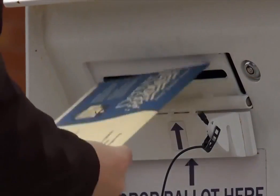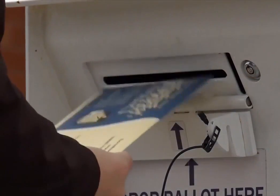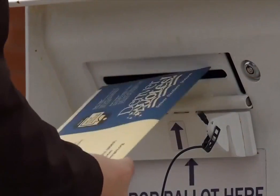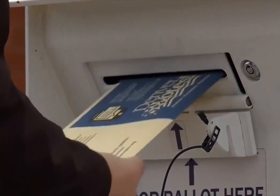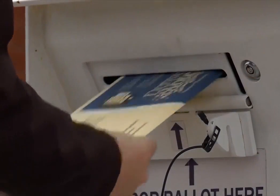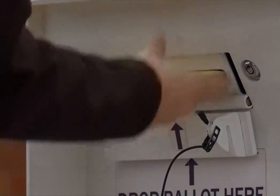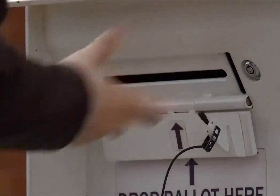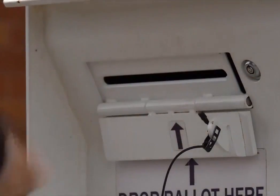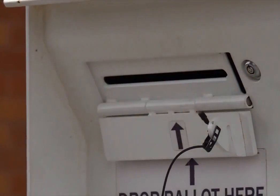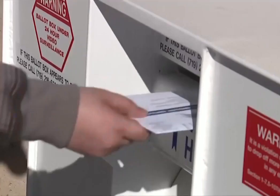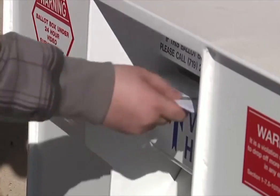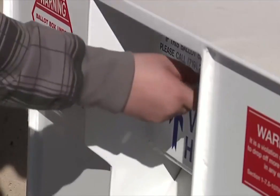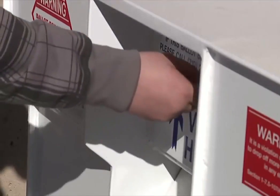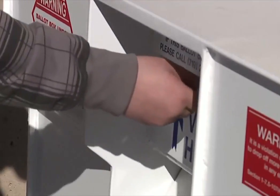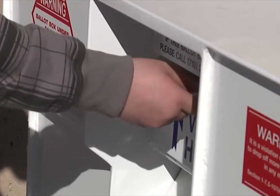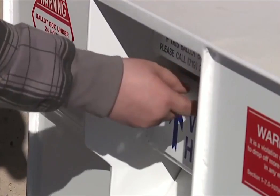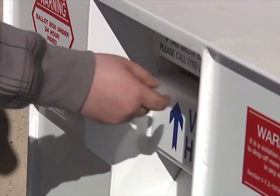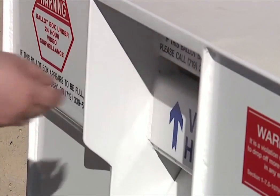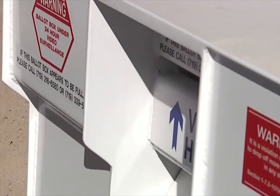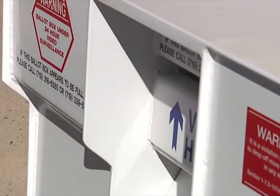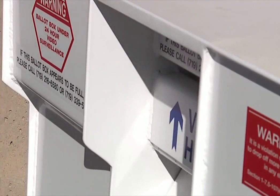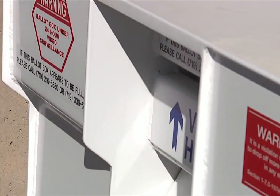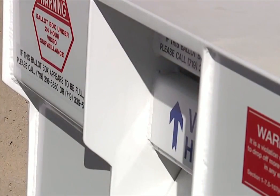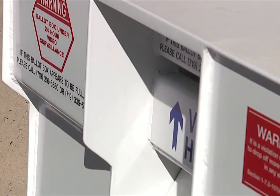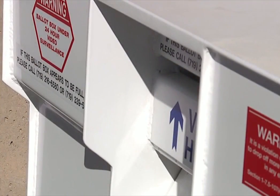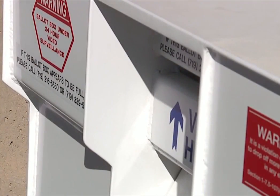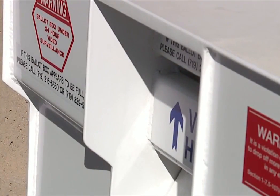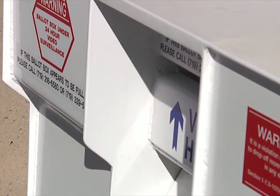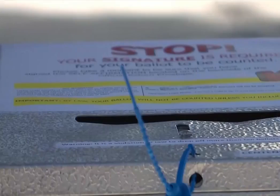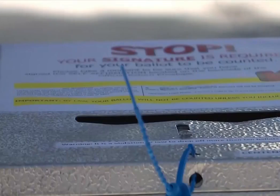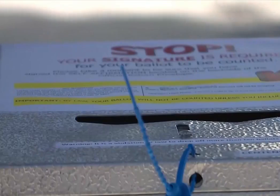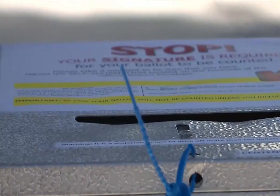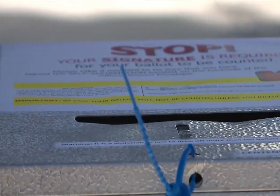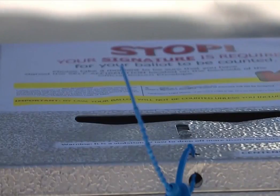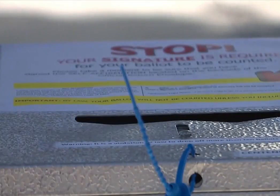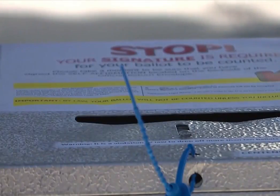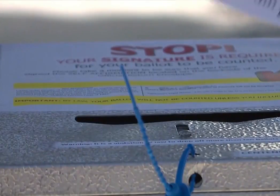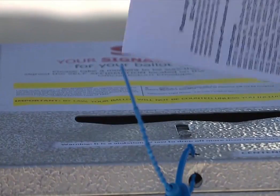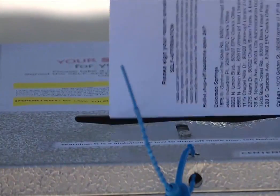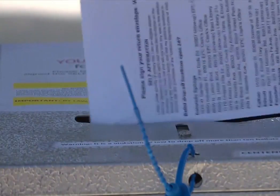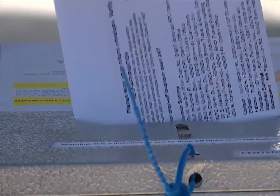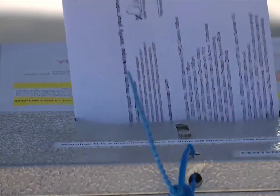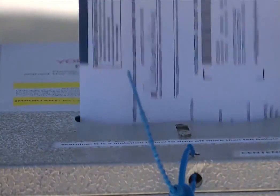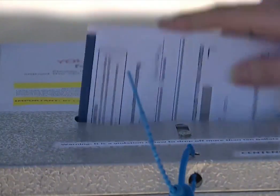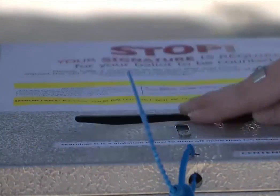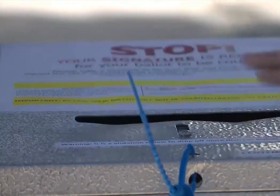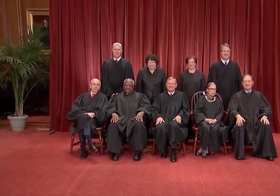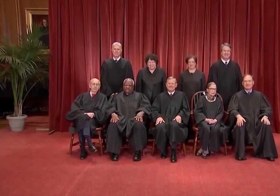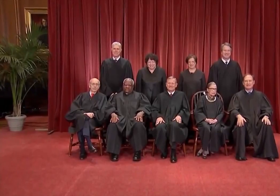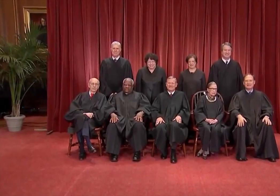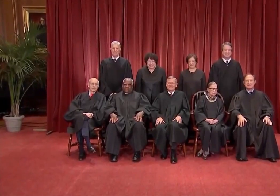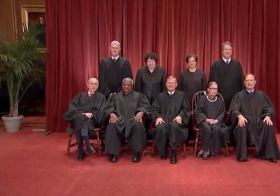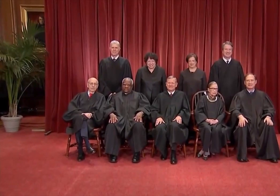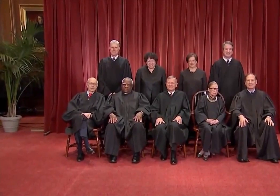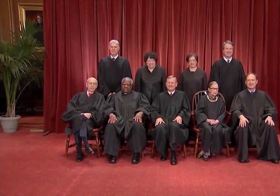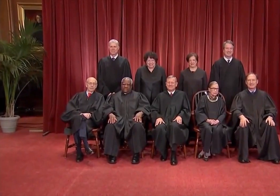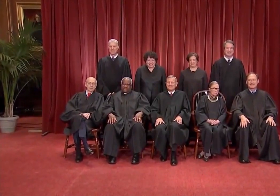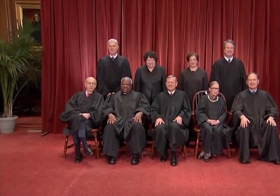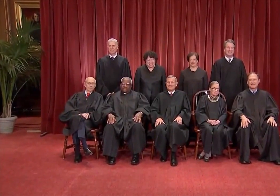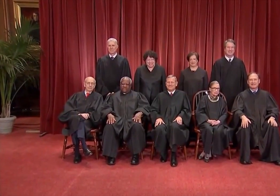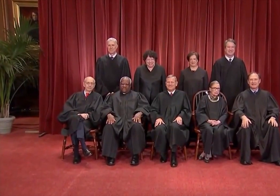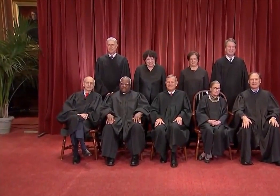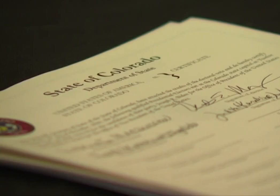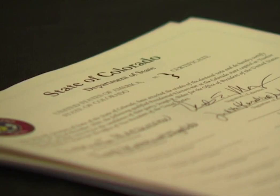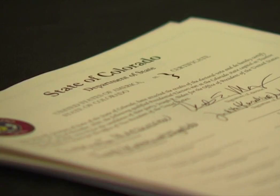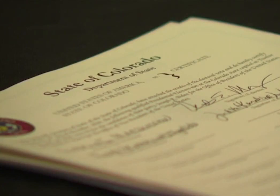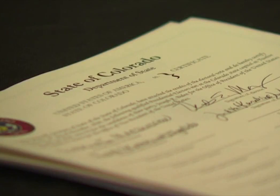than Hillary Clinton, who won the state. The 2020 general election was the first since this summer, when the U.S. Supreme Court ruled that